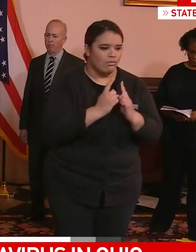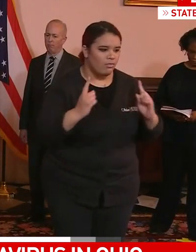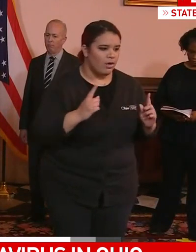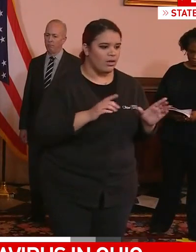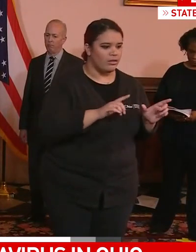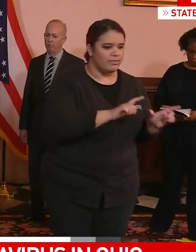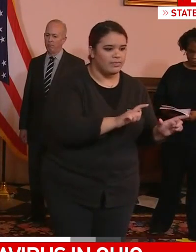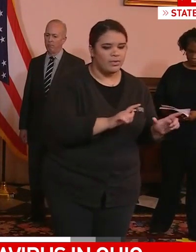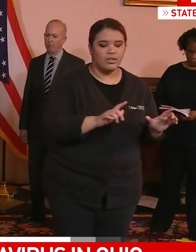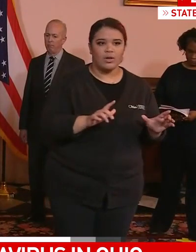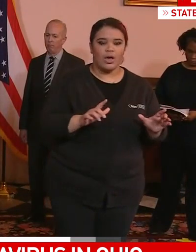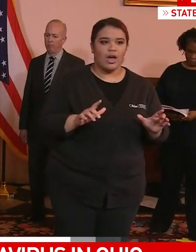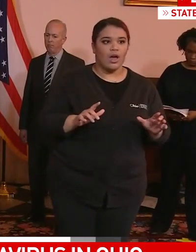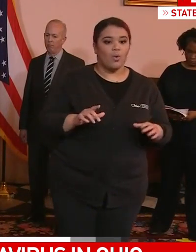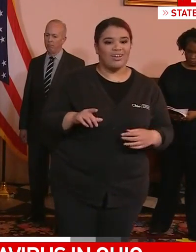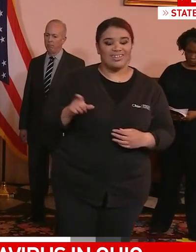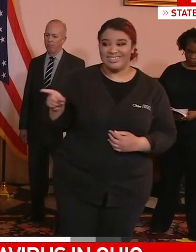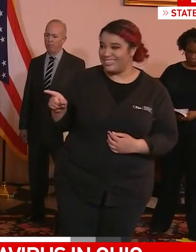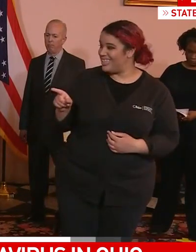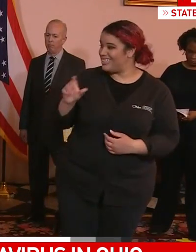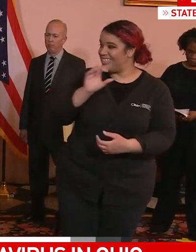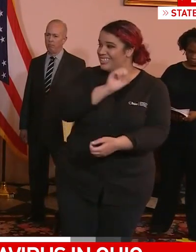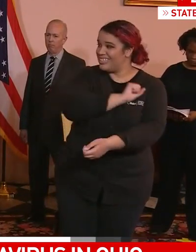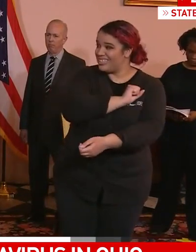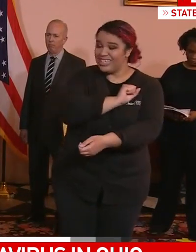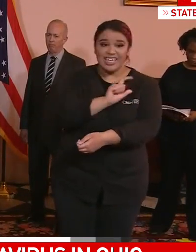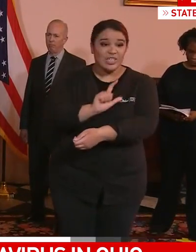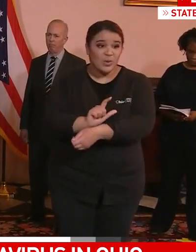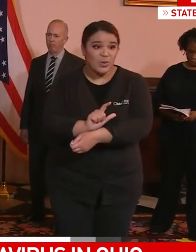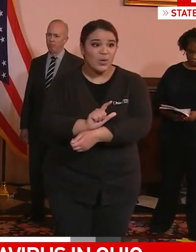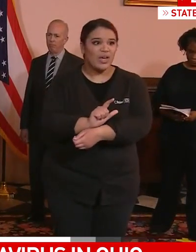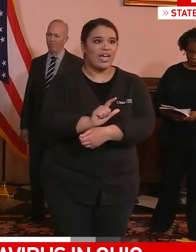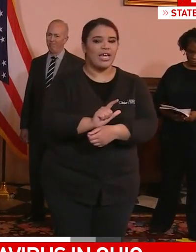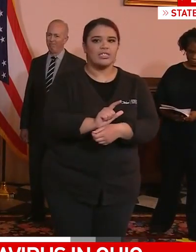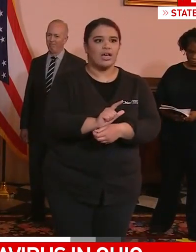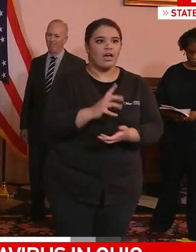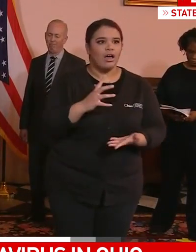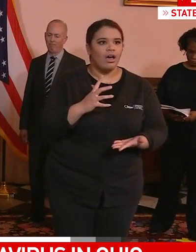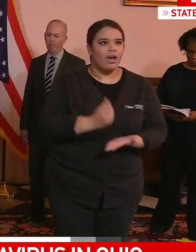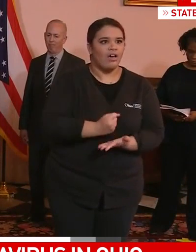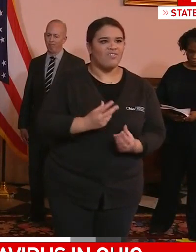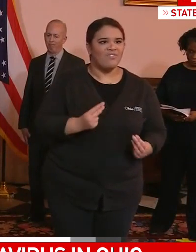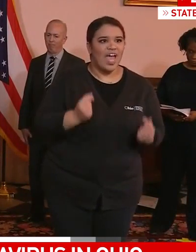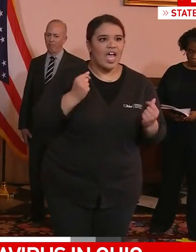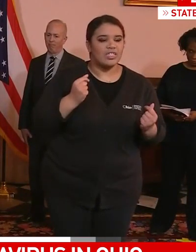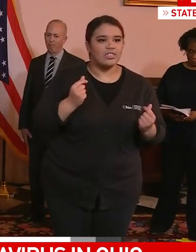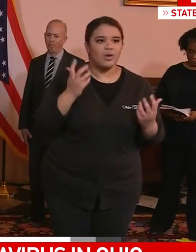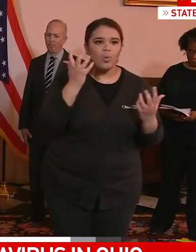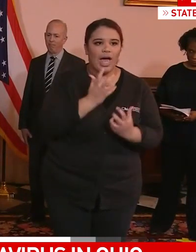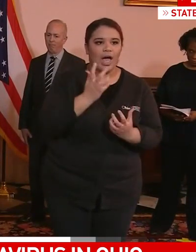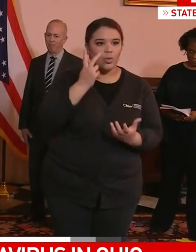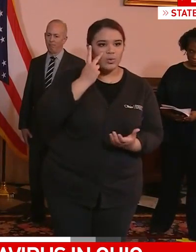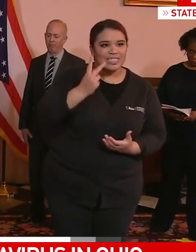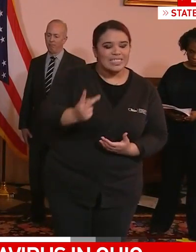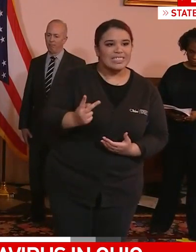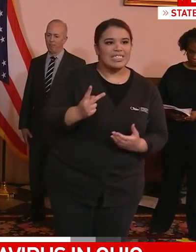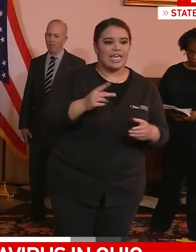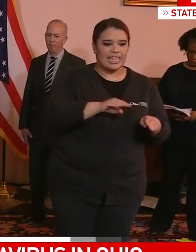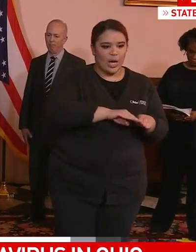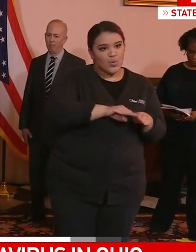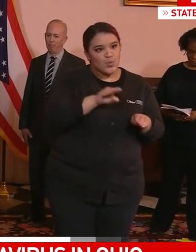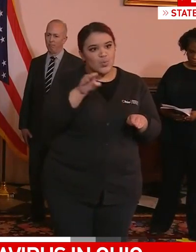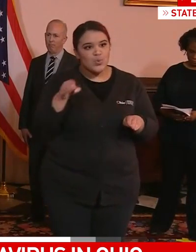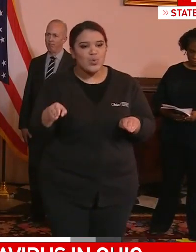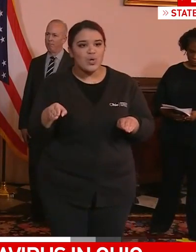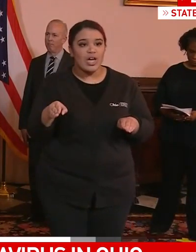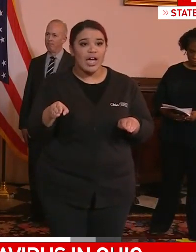San Francisco, places where my boys are sheltering in place. We see what's happening in New York and other